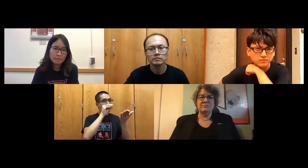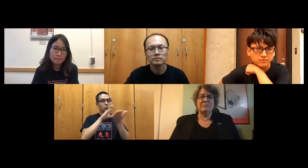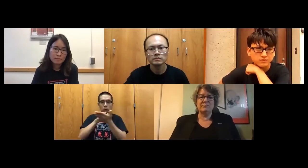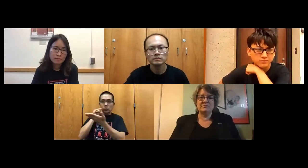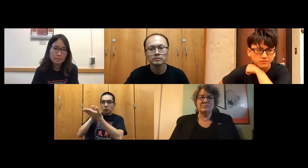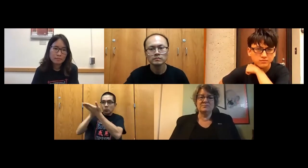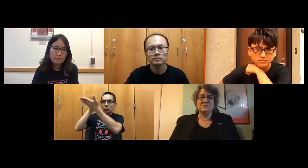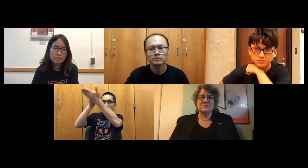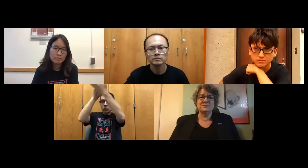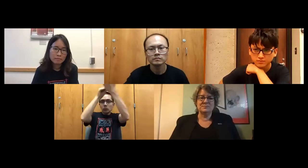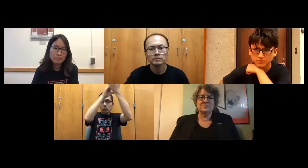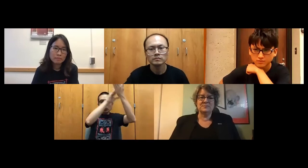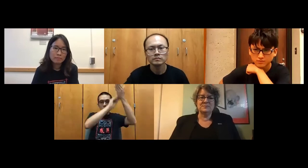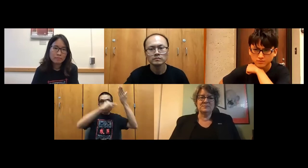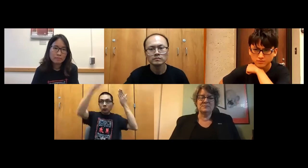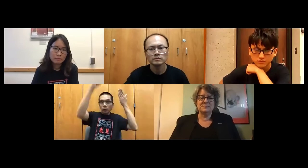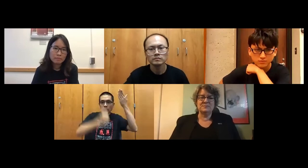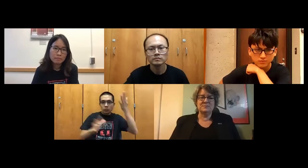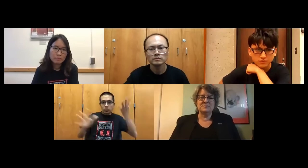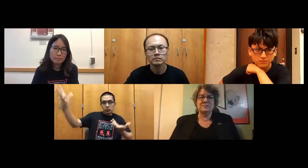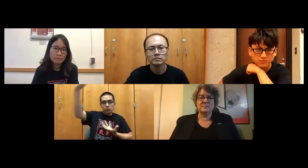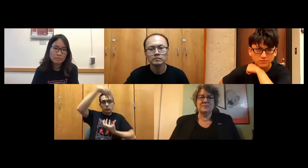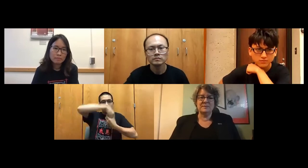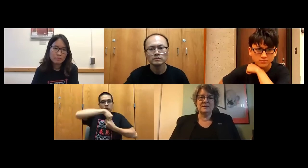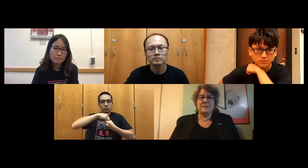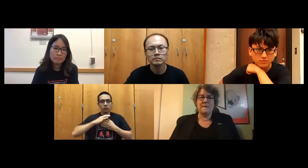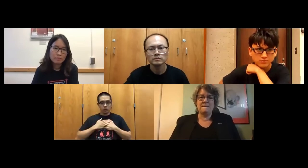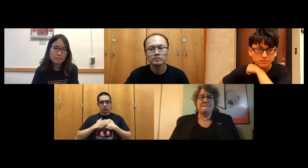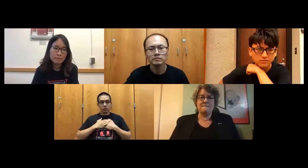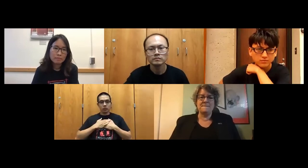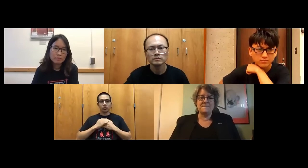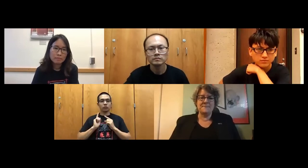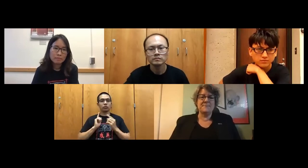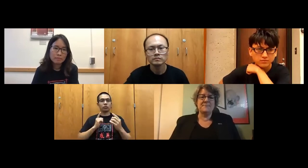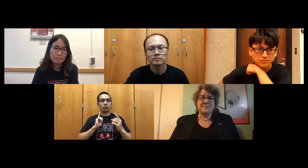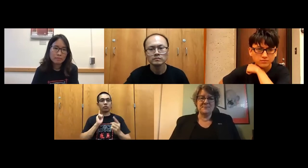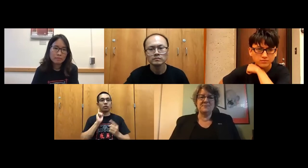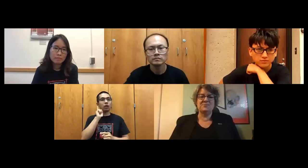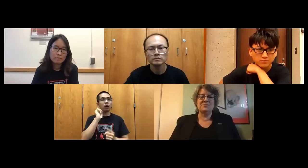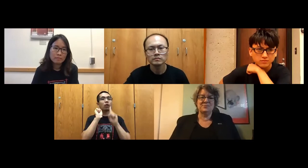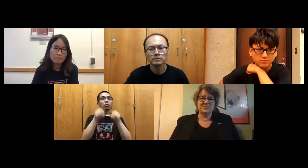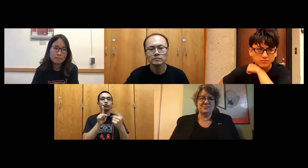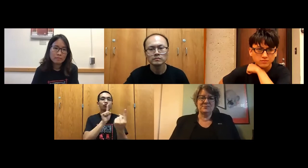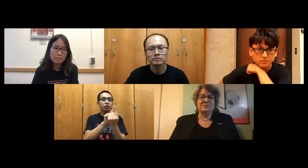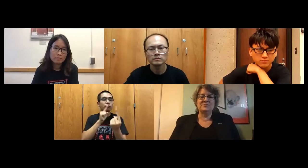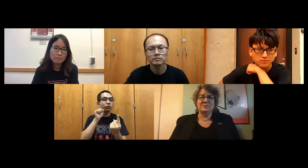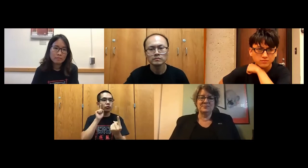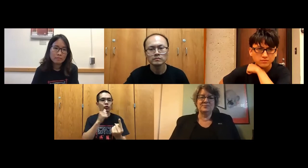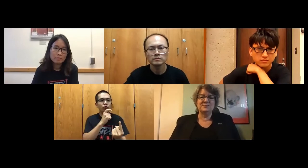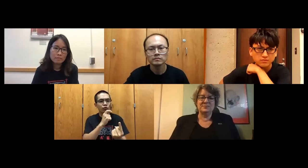And people who were using, I was learning words and signs from all over the country that then allowed me to,